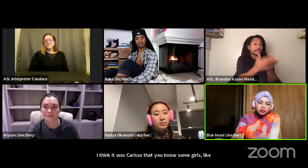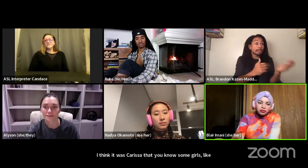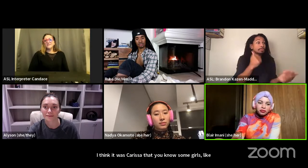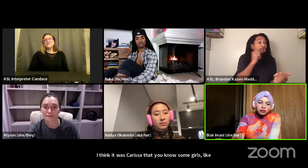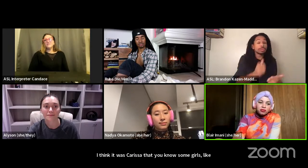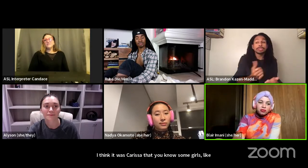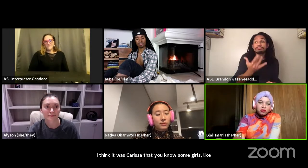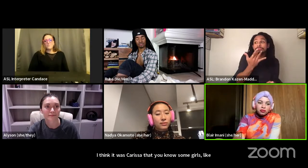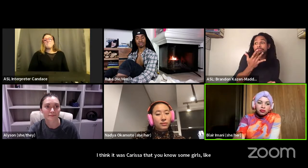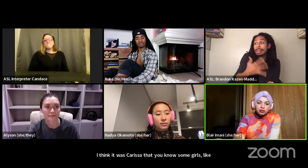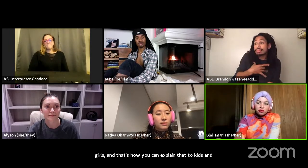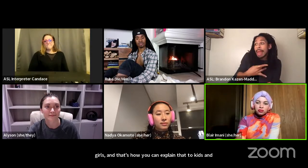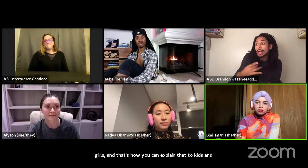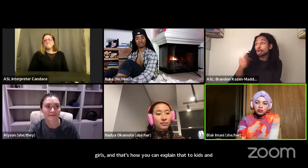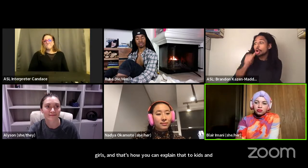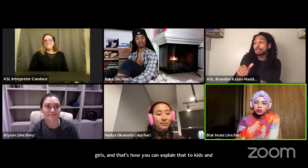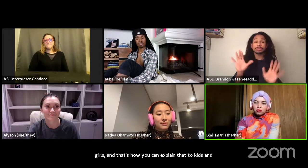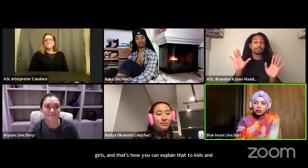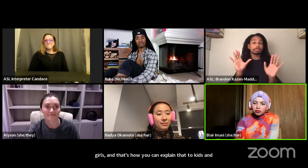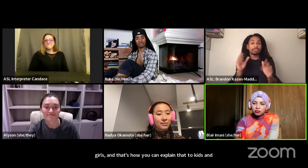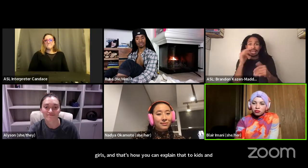it.